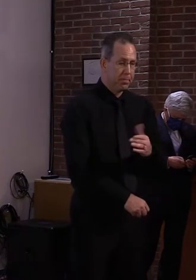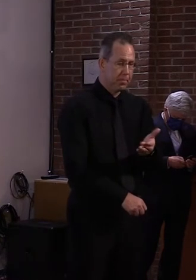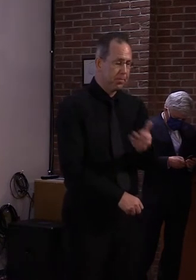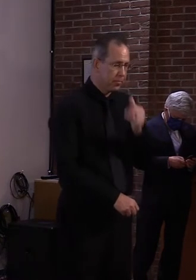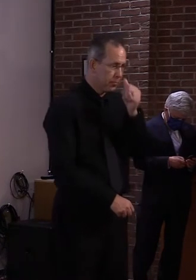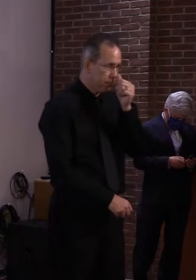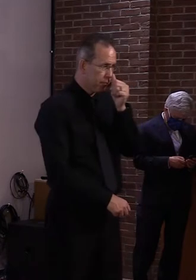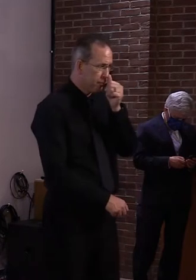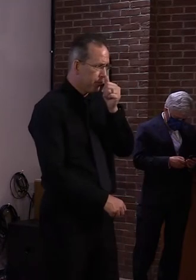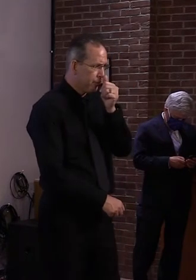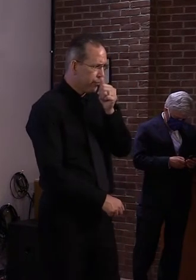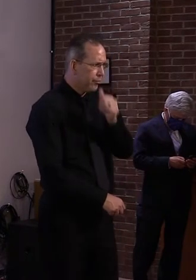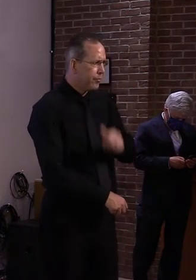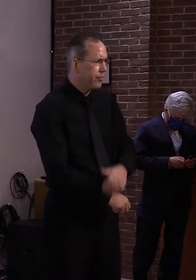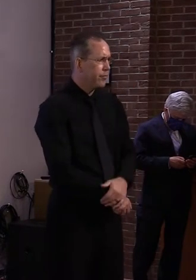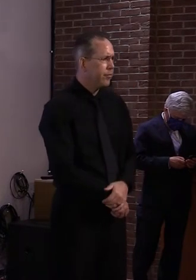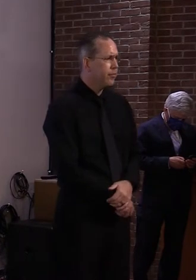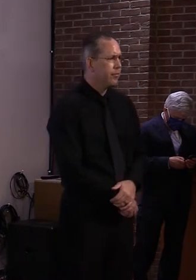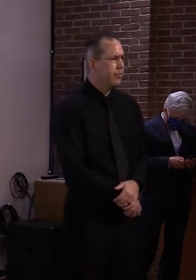Dr. Levine,